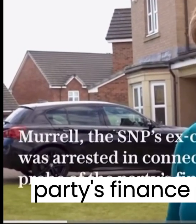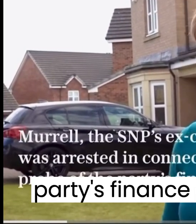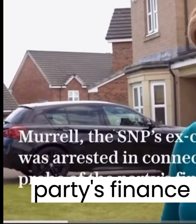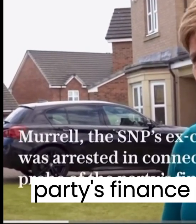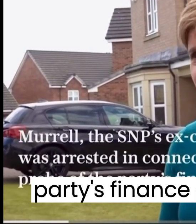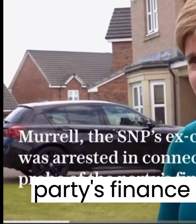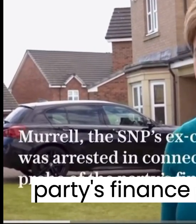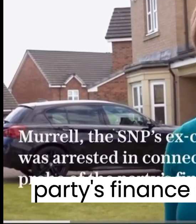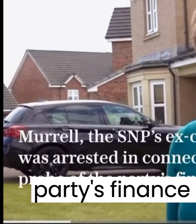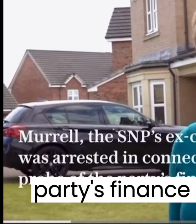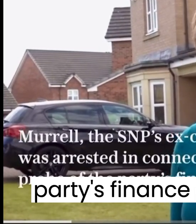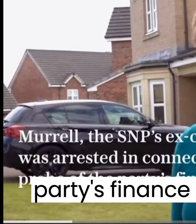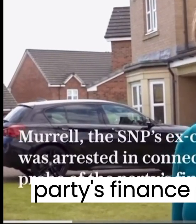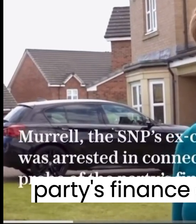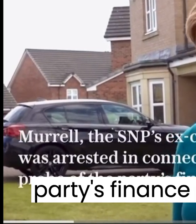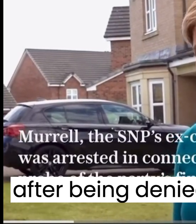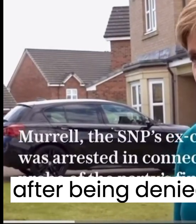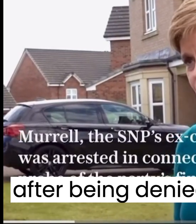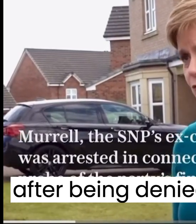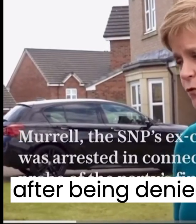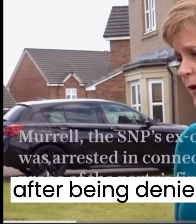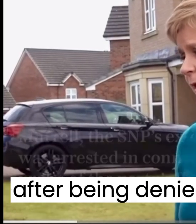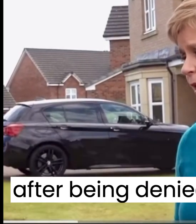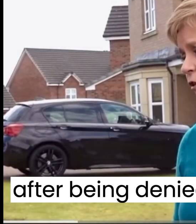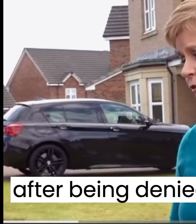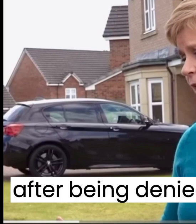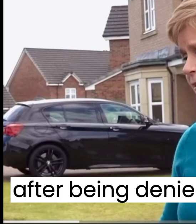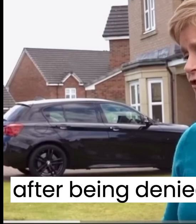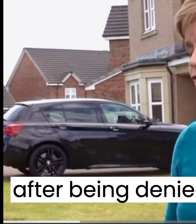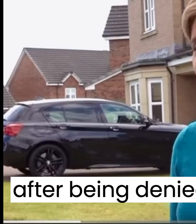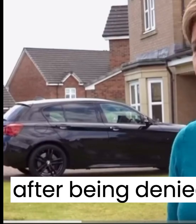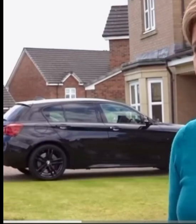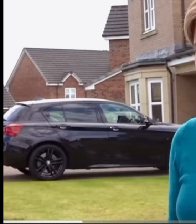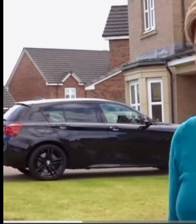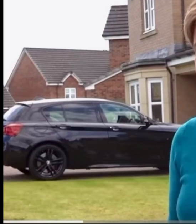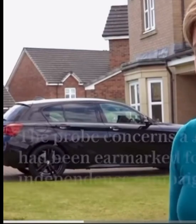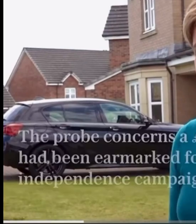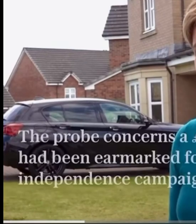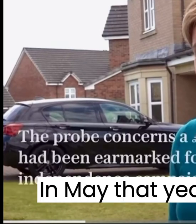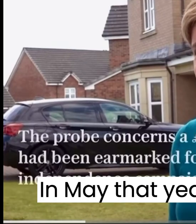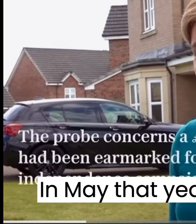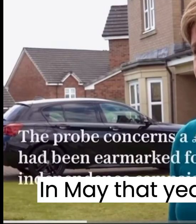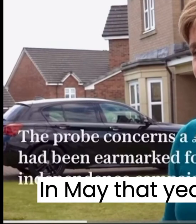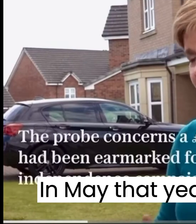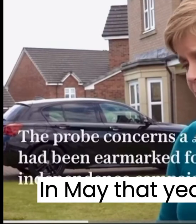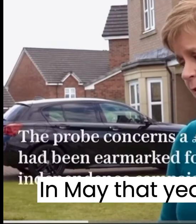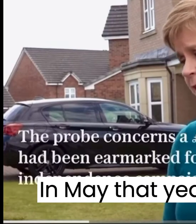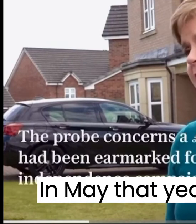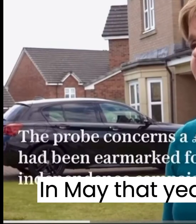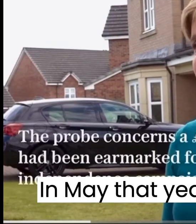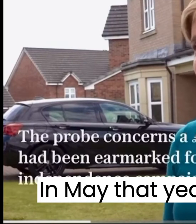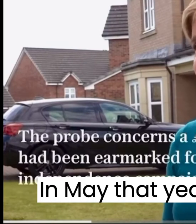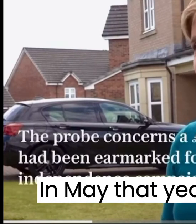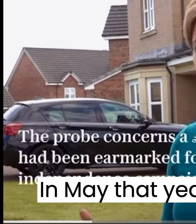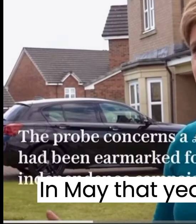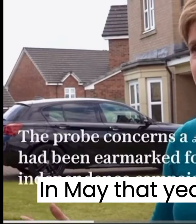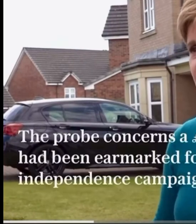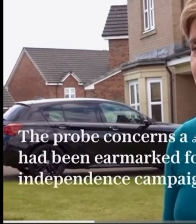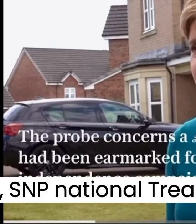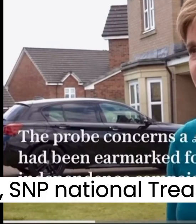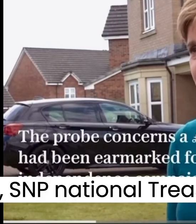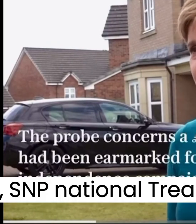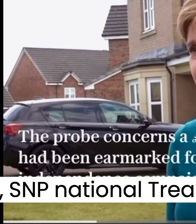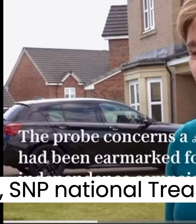the party's Finance and Audit Committee after being denied sight of the accounts. In May that year, two NEC